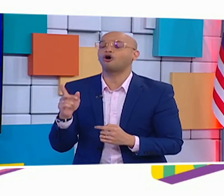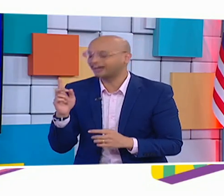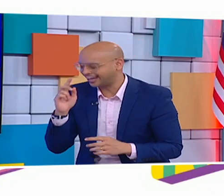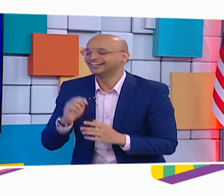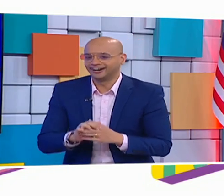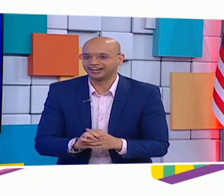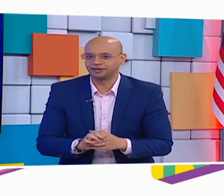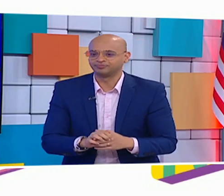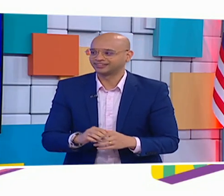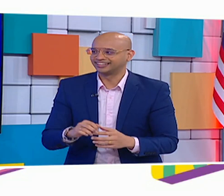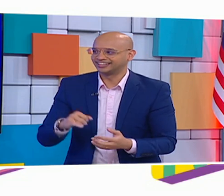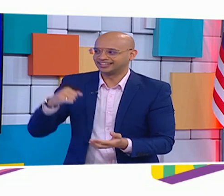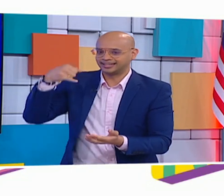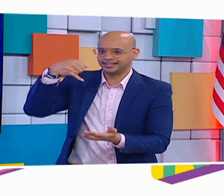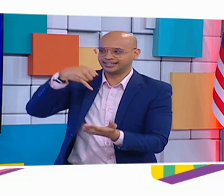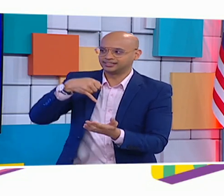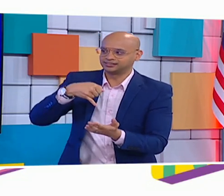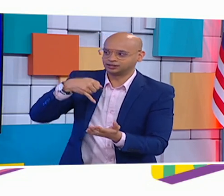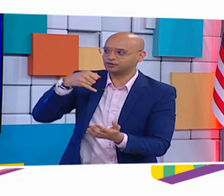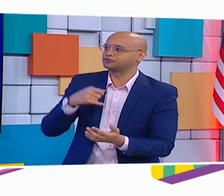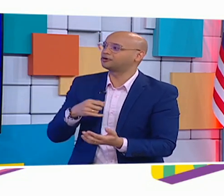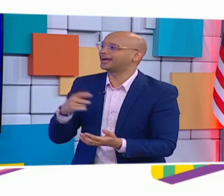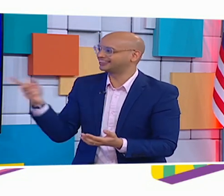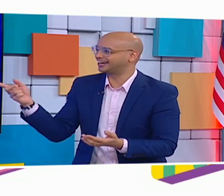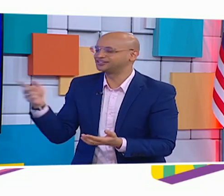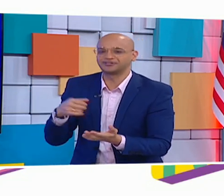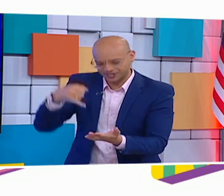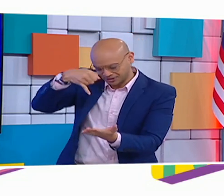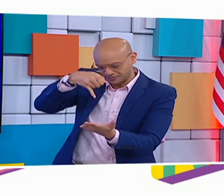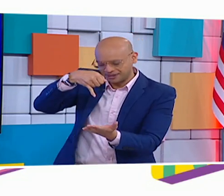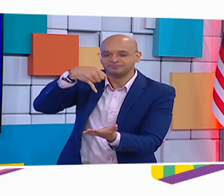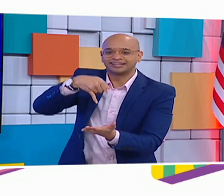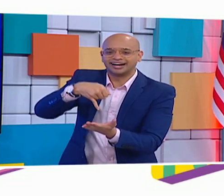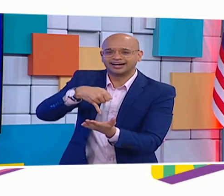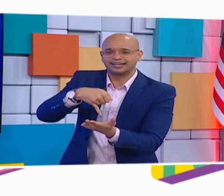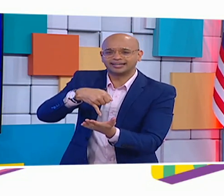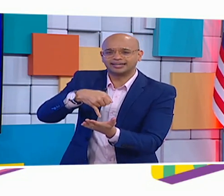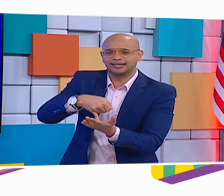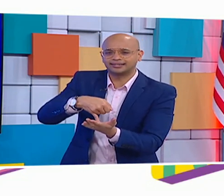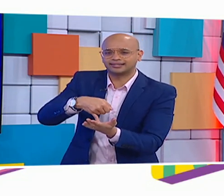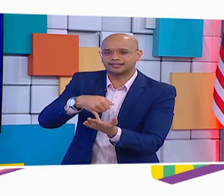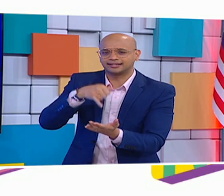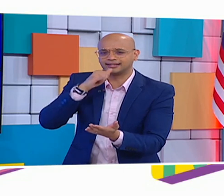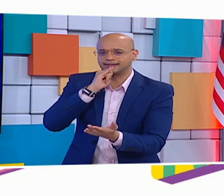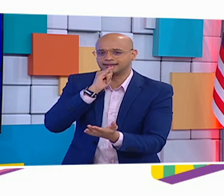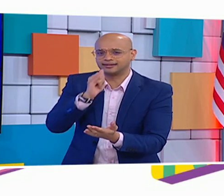Last. Oh, okay. Using the adjective here. I think I use it wrongly. So never mind.